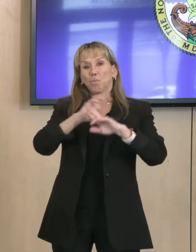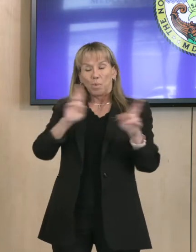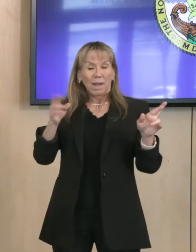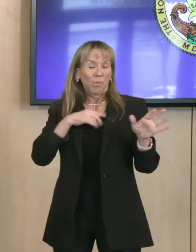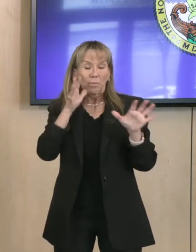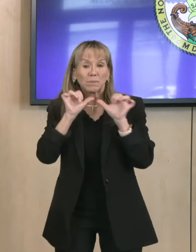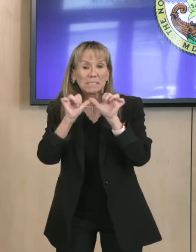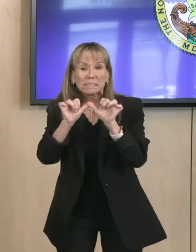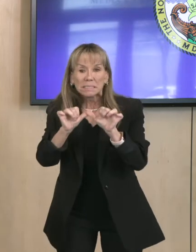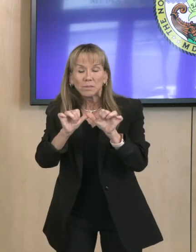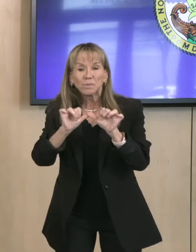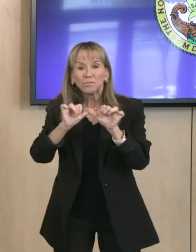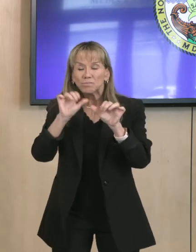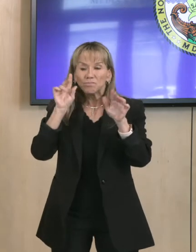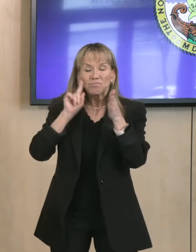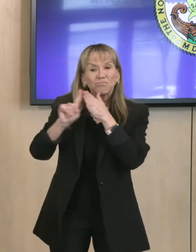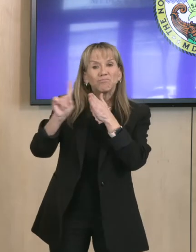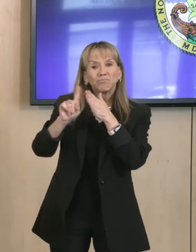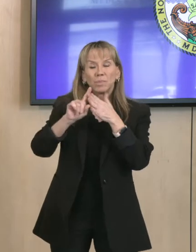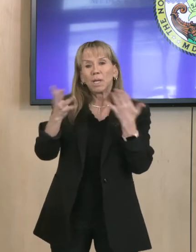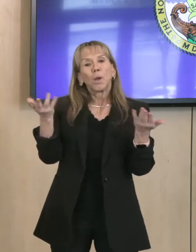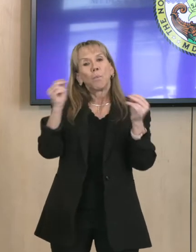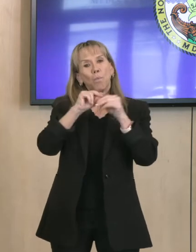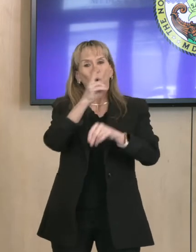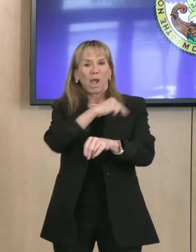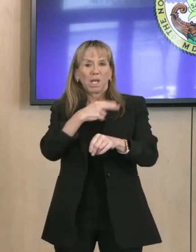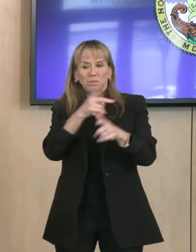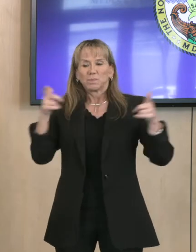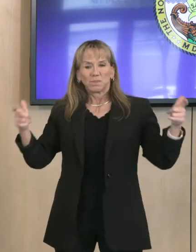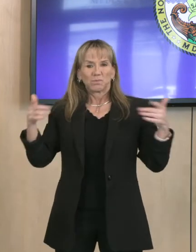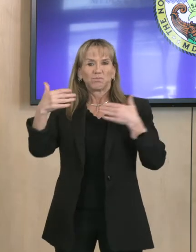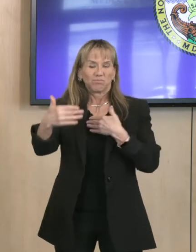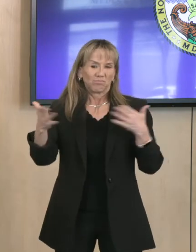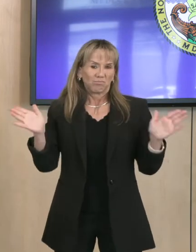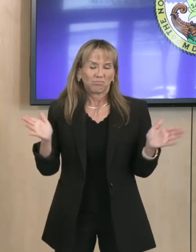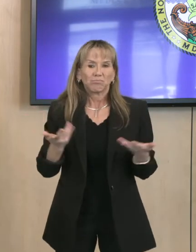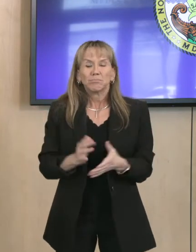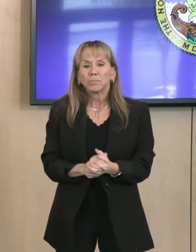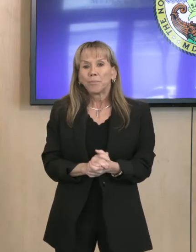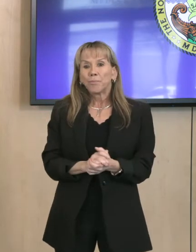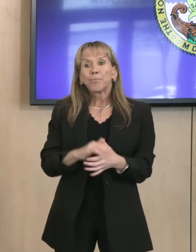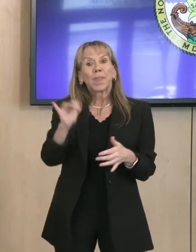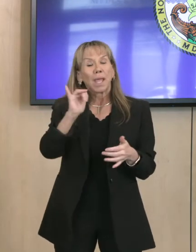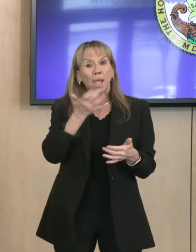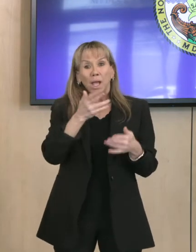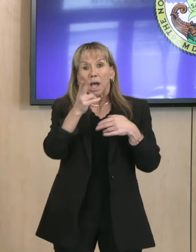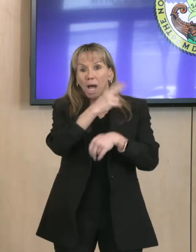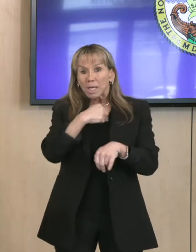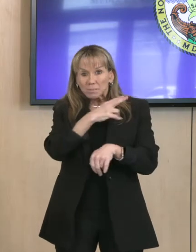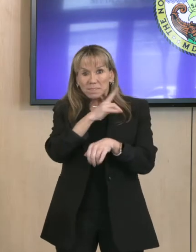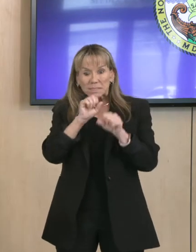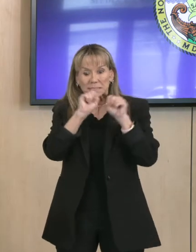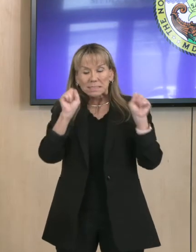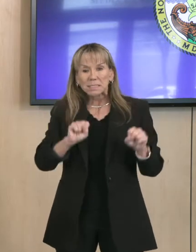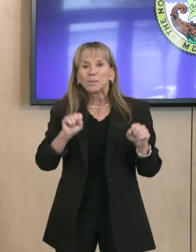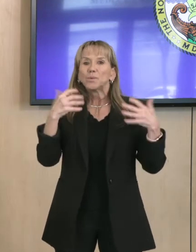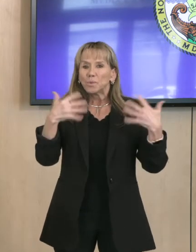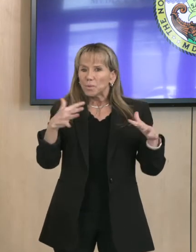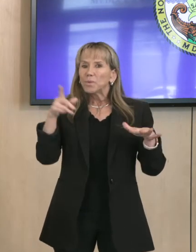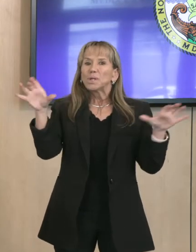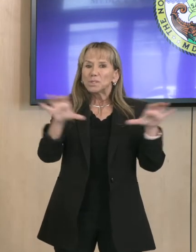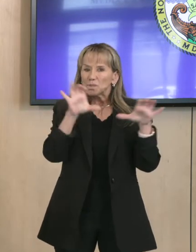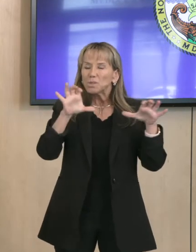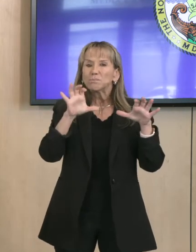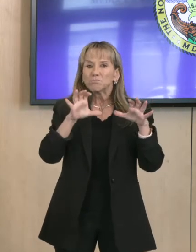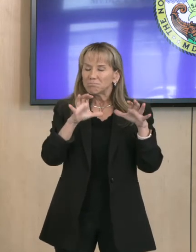it. That will help create more hospital capacity. In addition to that, our hospital systems are doing incredible work, each and every